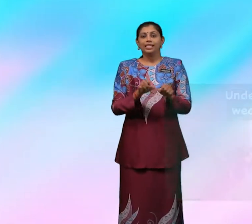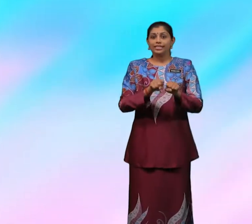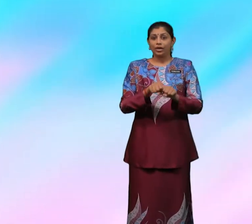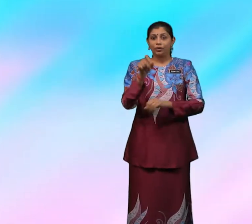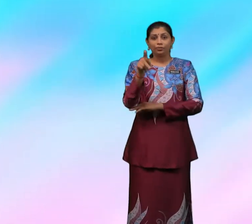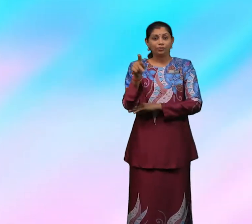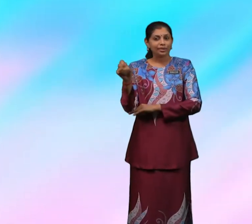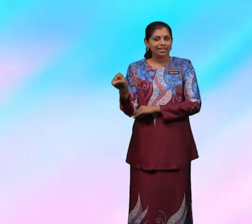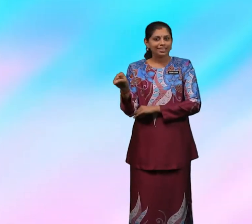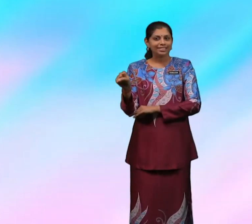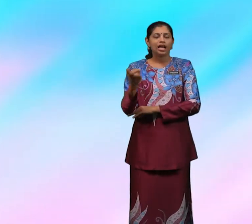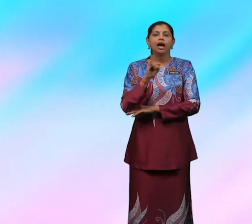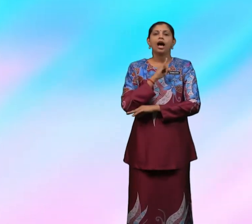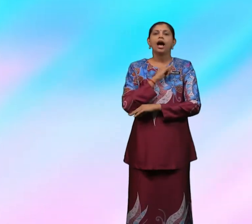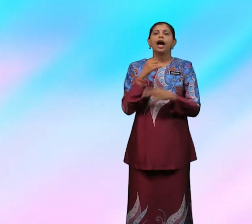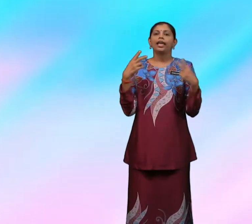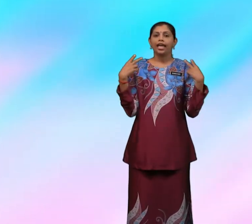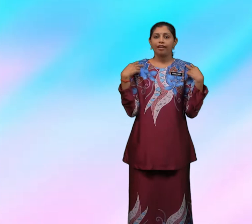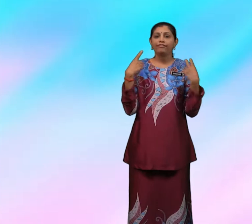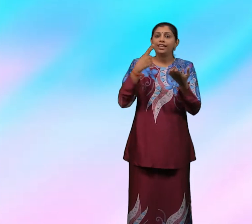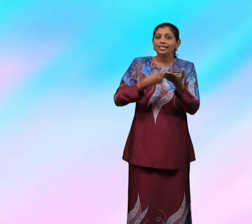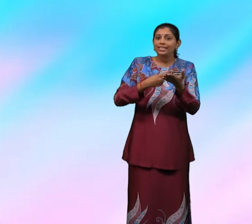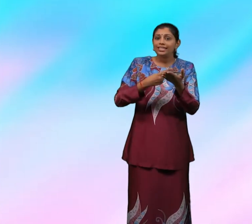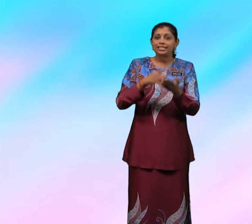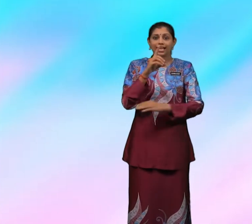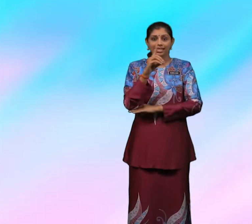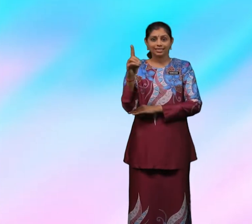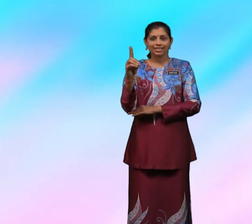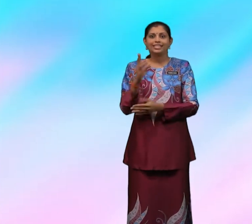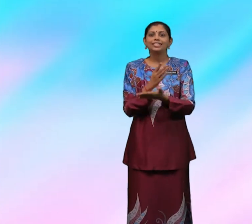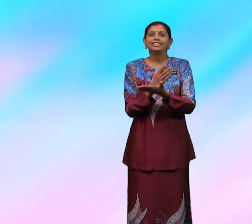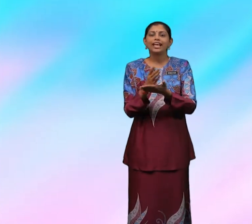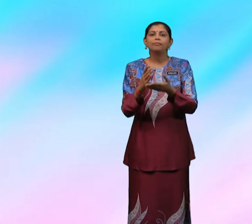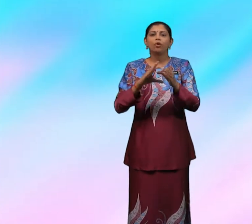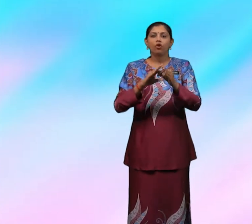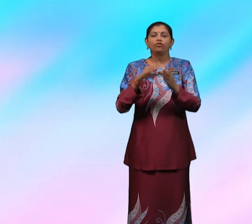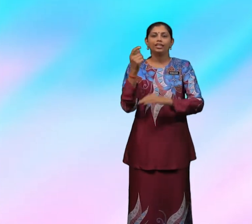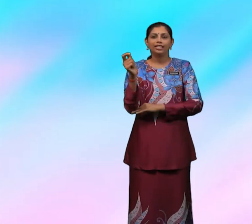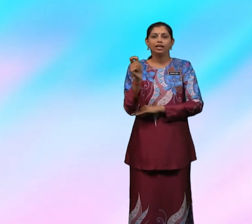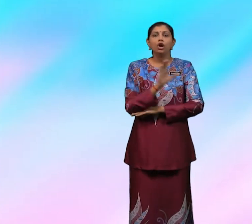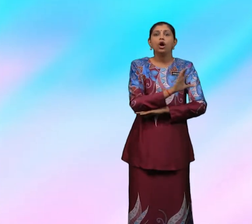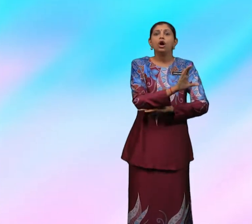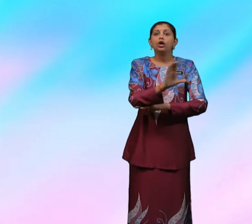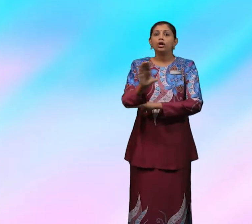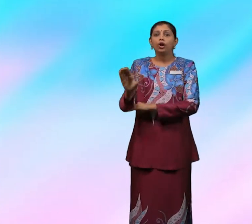So, pupils, I have discussed some of the